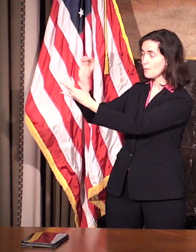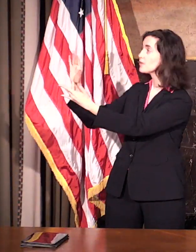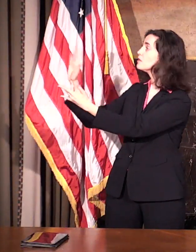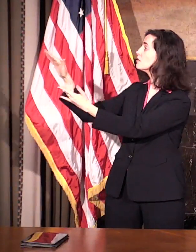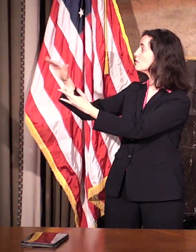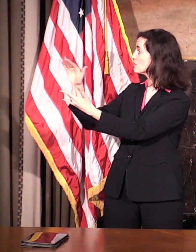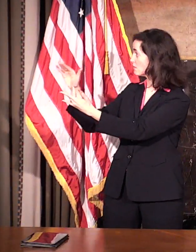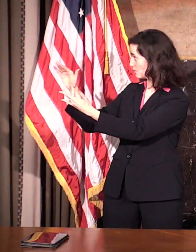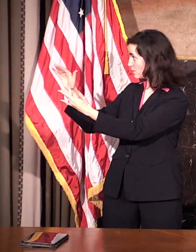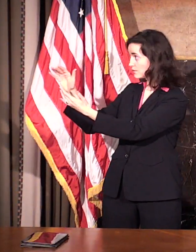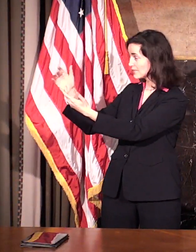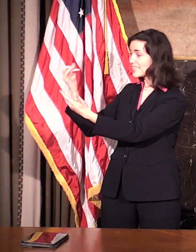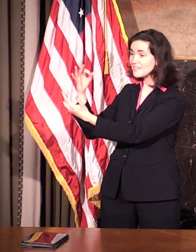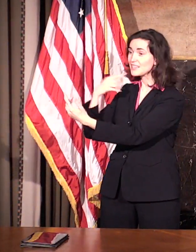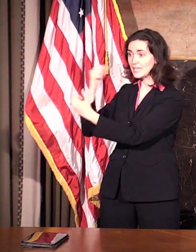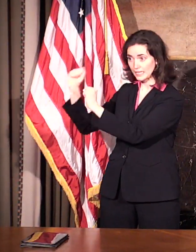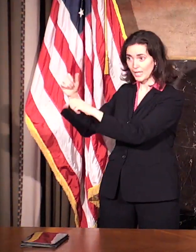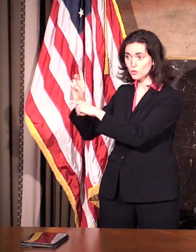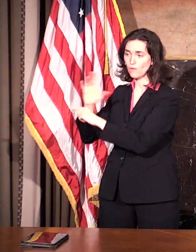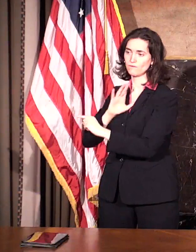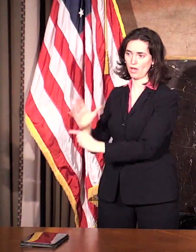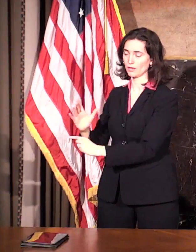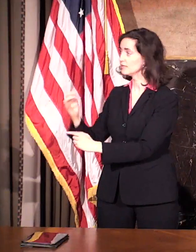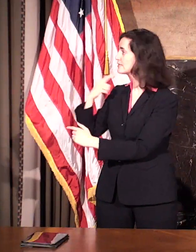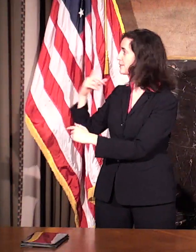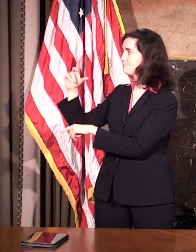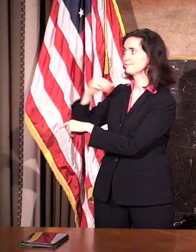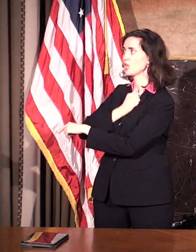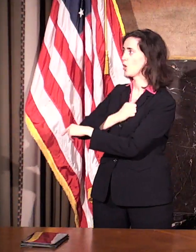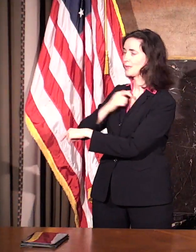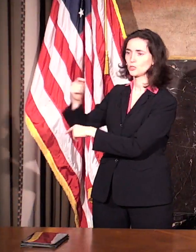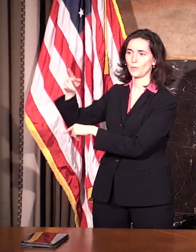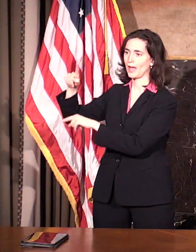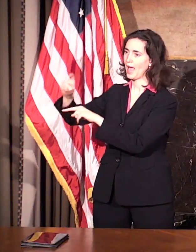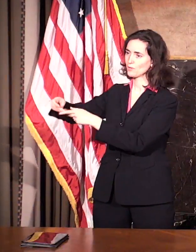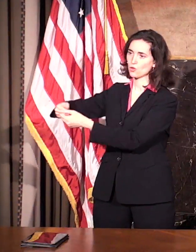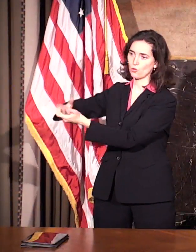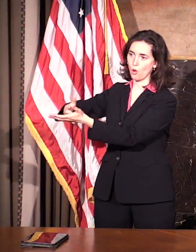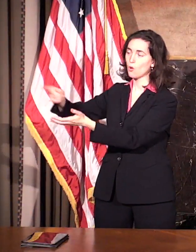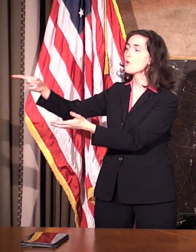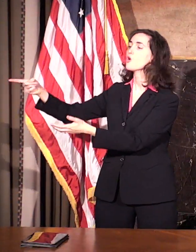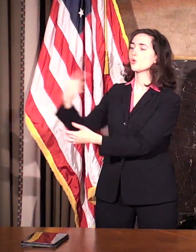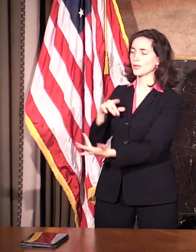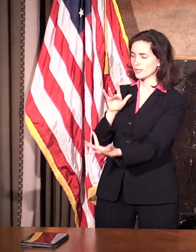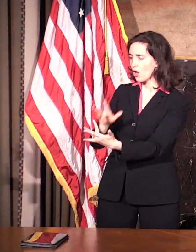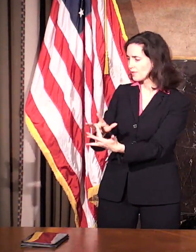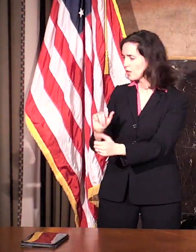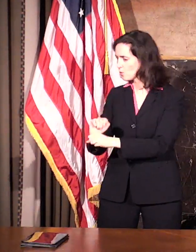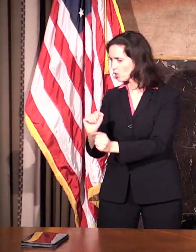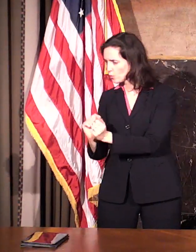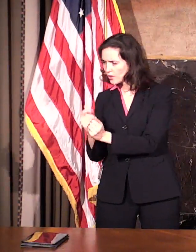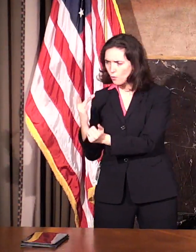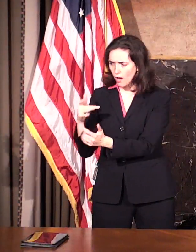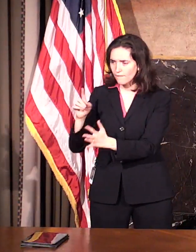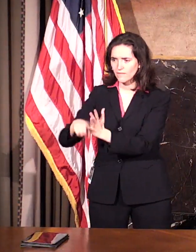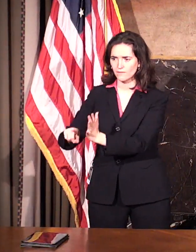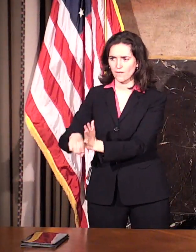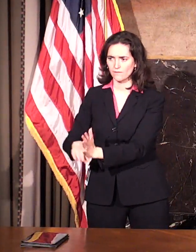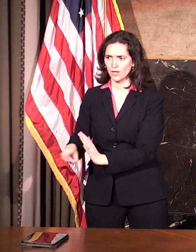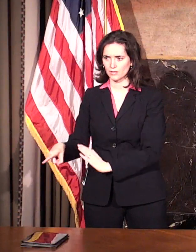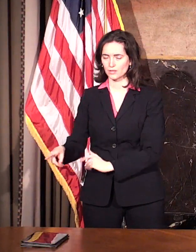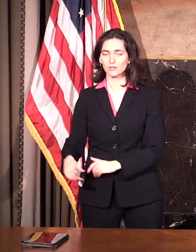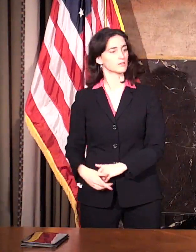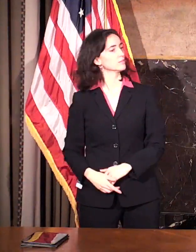investigation. So nothing of that nature has concluded yet, but it's certainly possible we'll have some pop up. Yes, sir. So the governor said